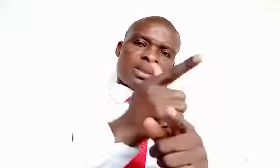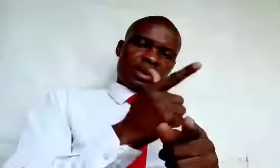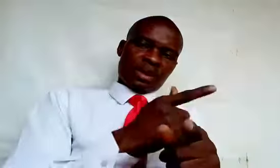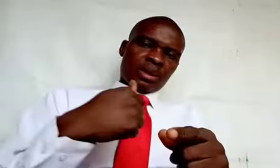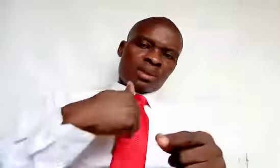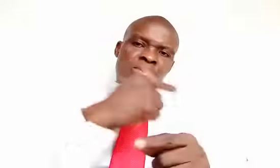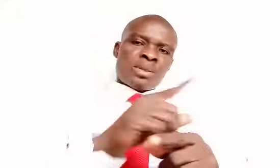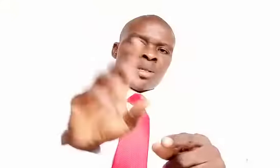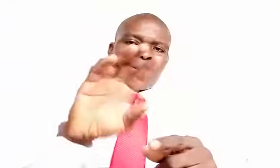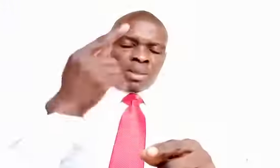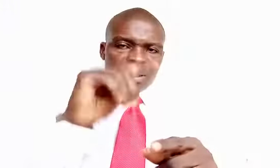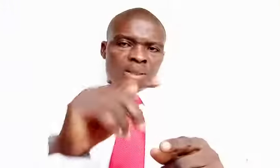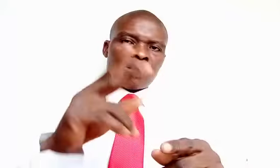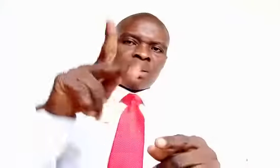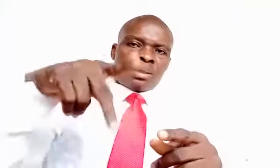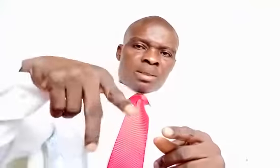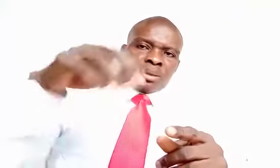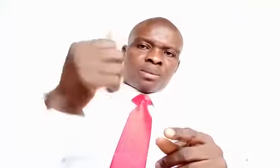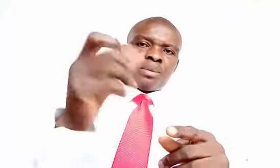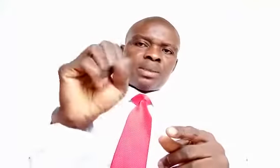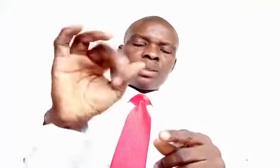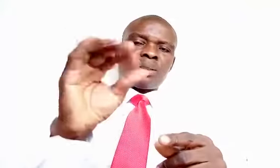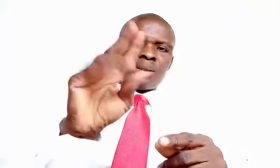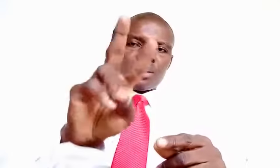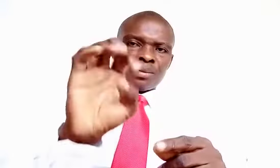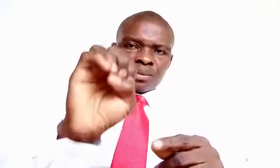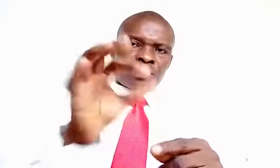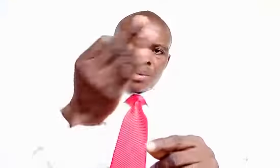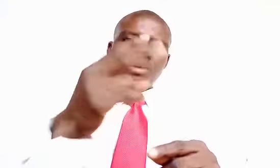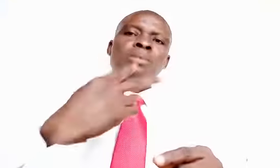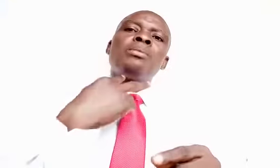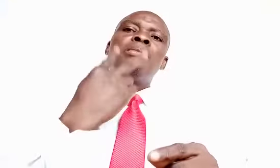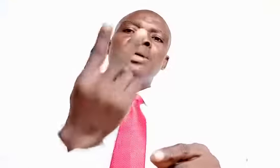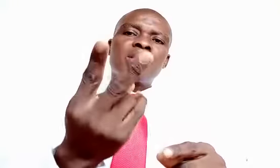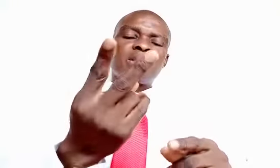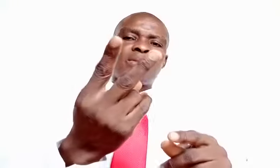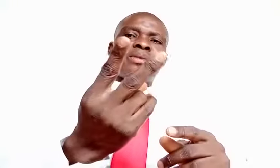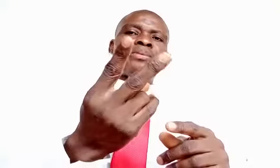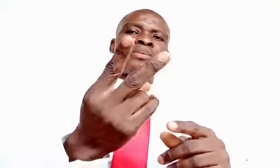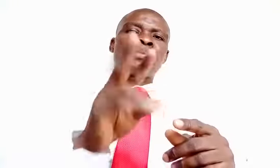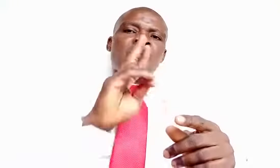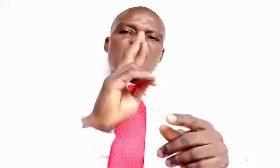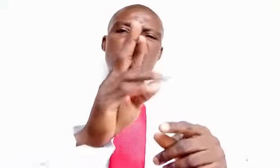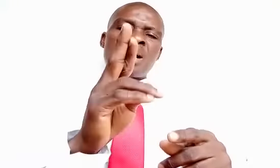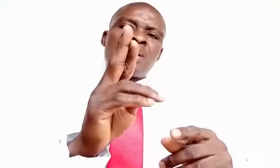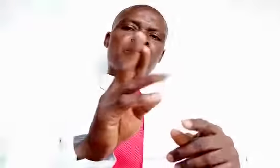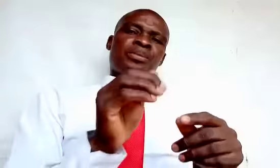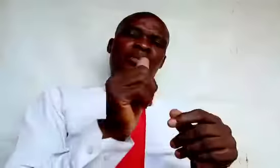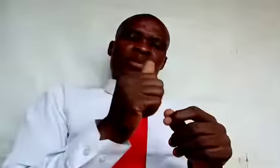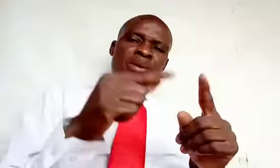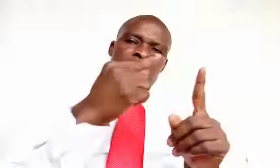form. The passive form. Passives are formed with the verb be plus past